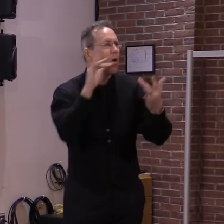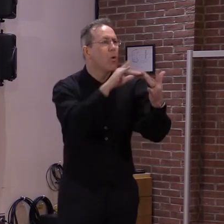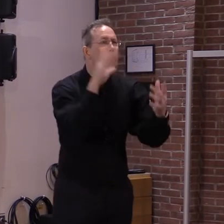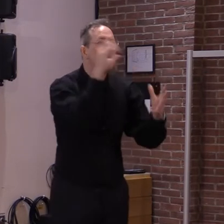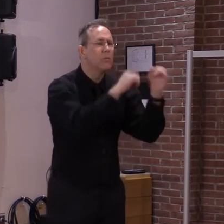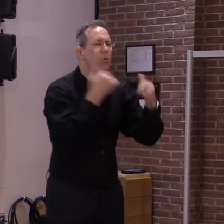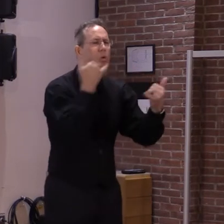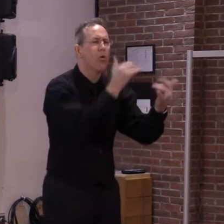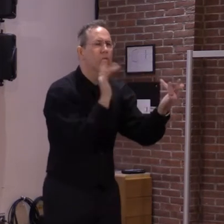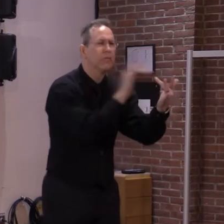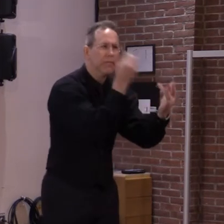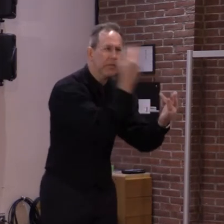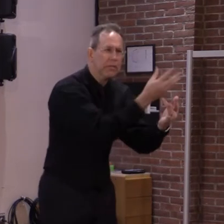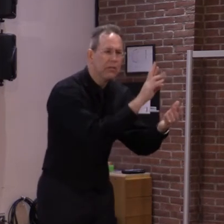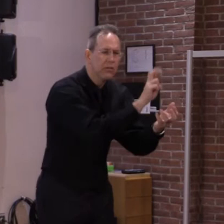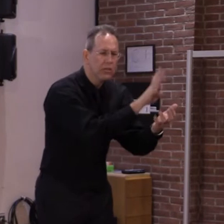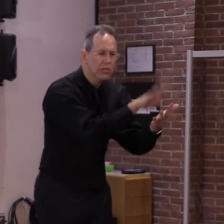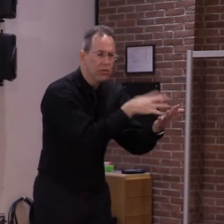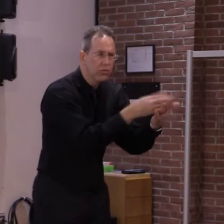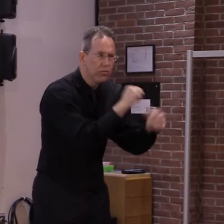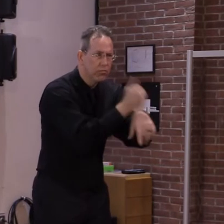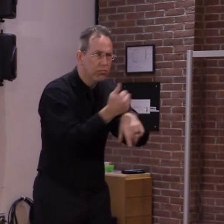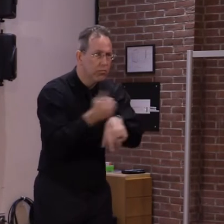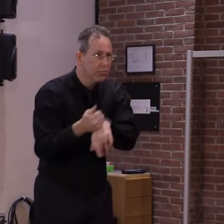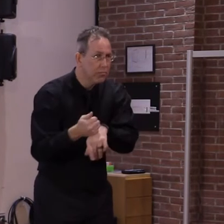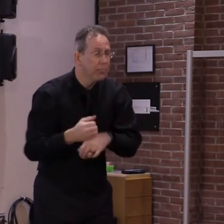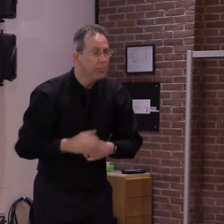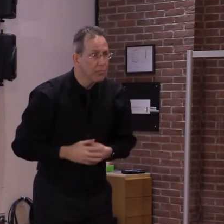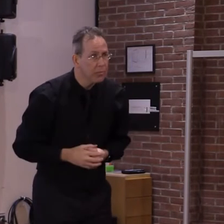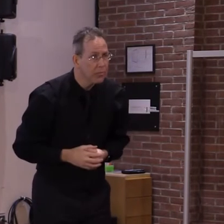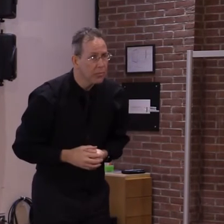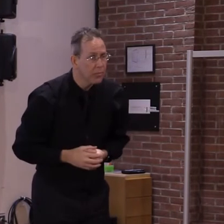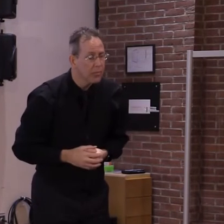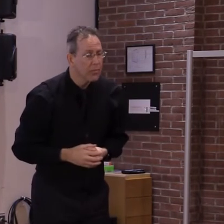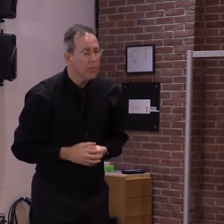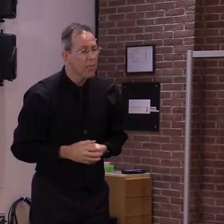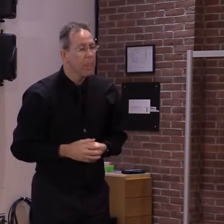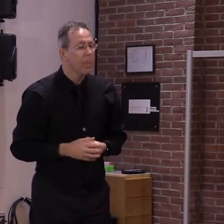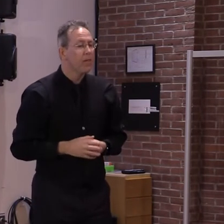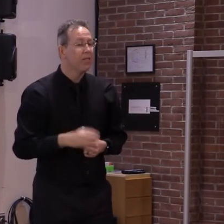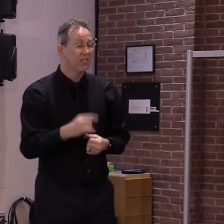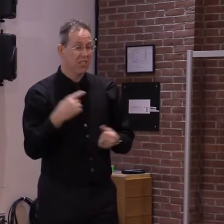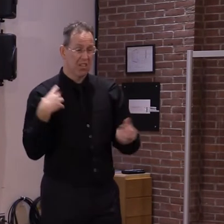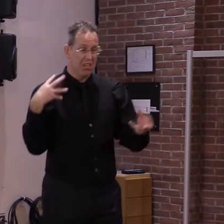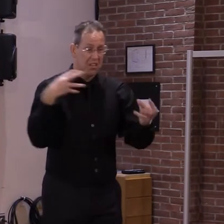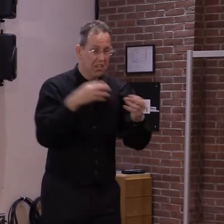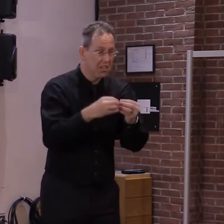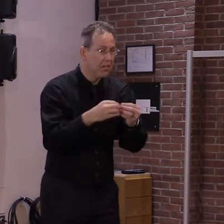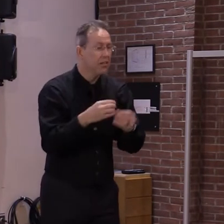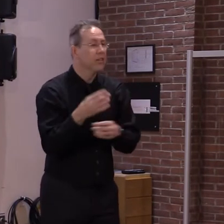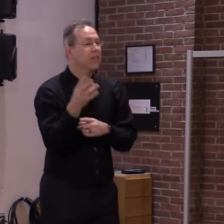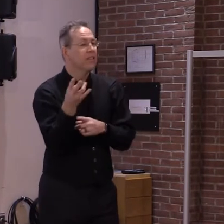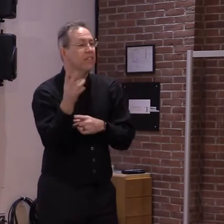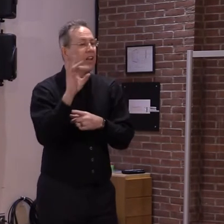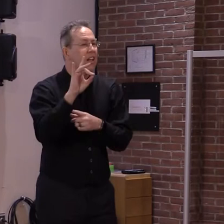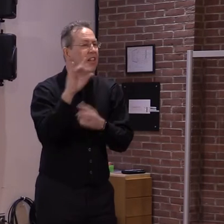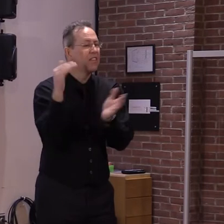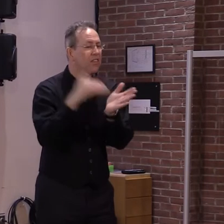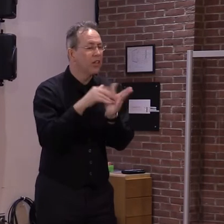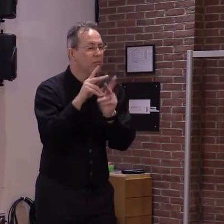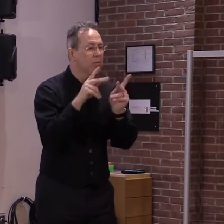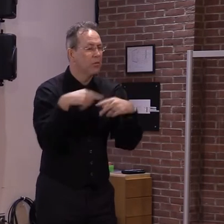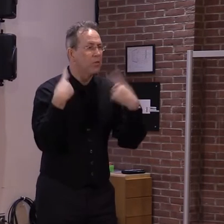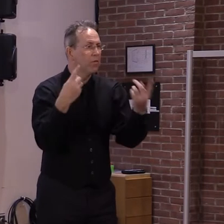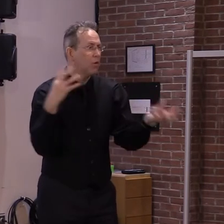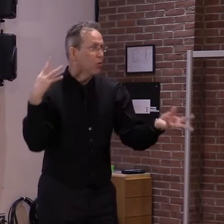as of today seventy eight thousand two hundred uh eligible vermonters have been vaccinated against covet nineteen